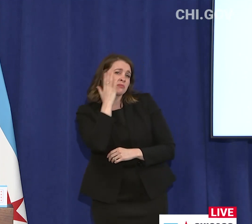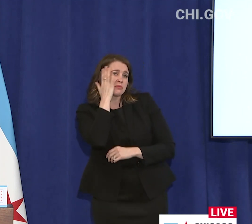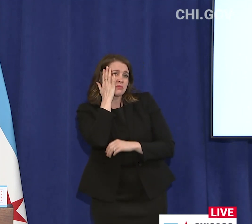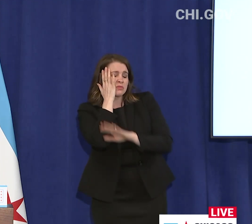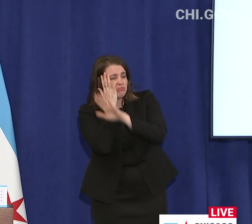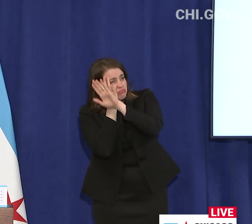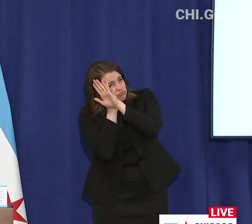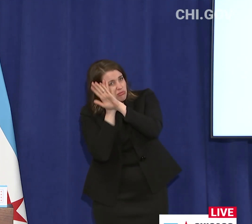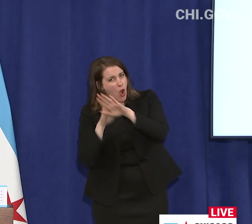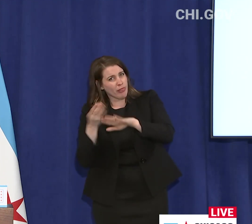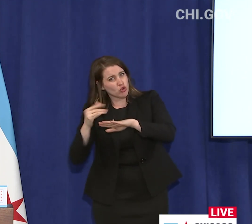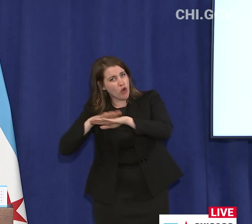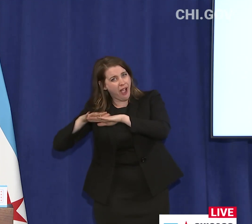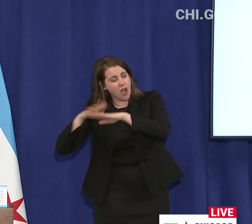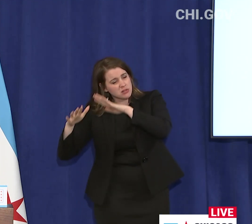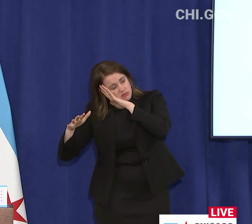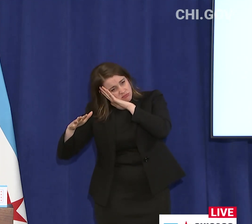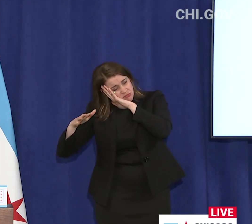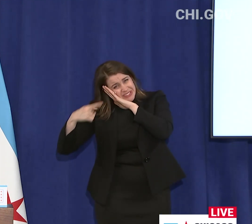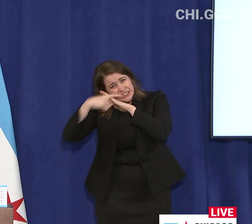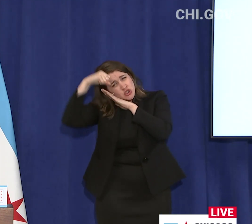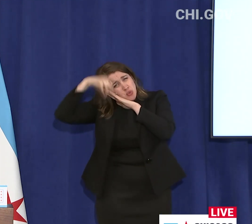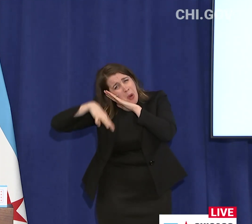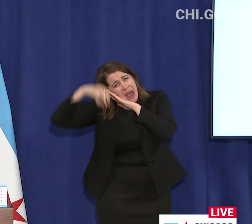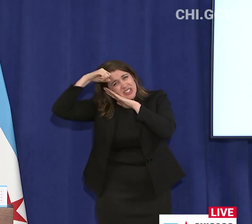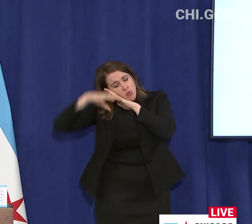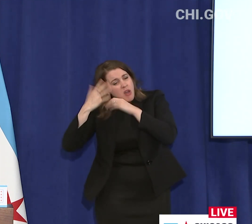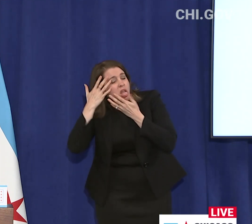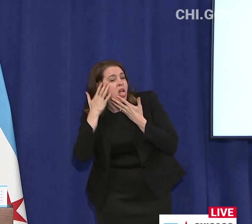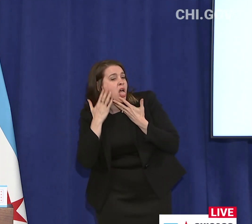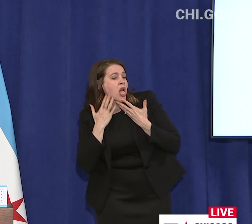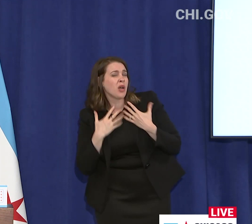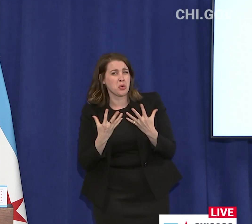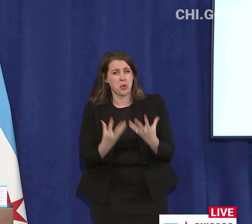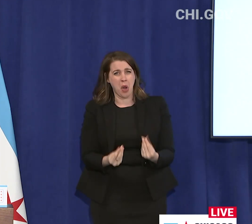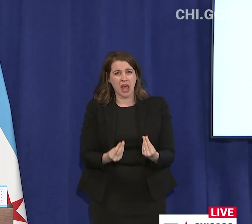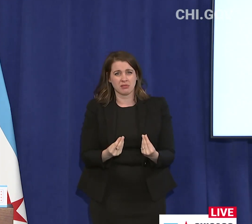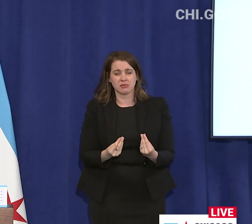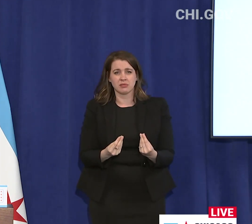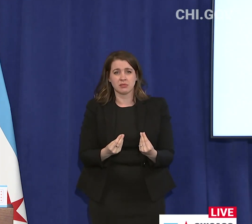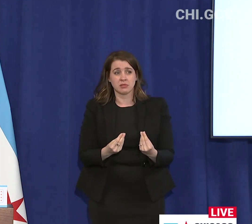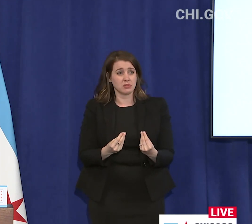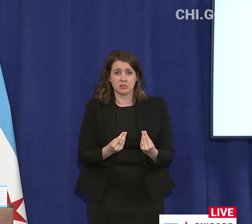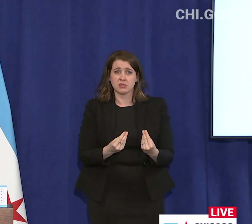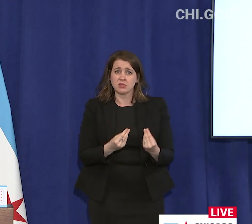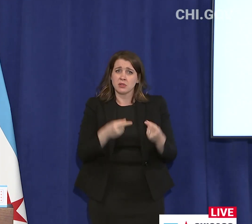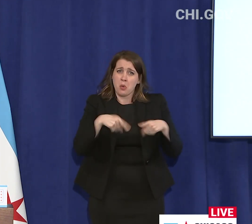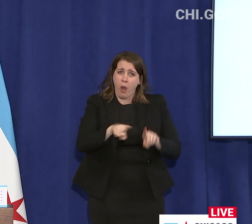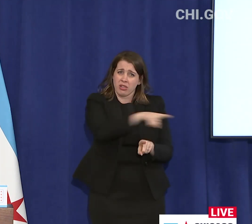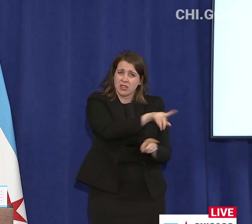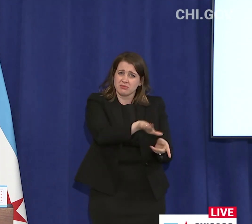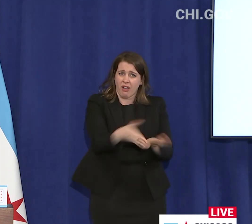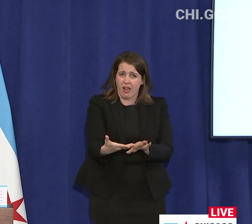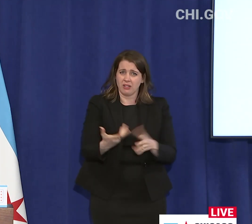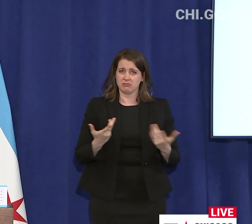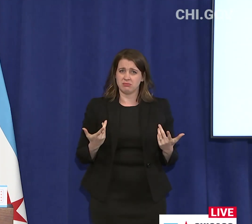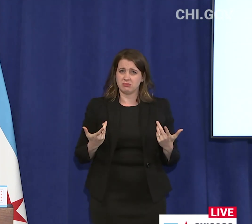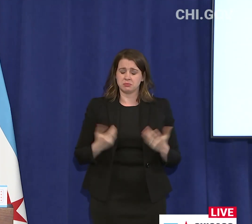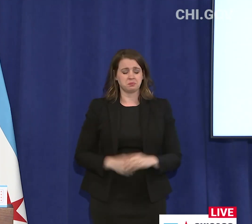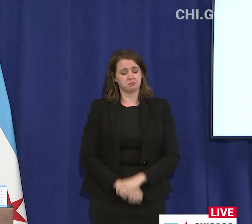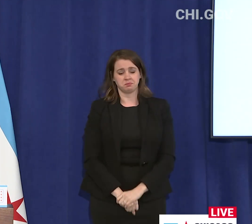just wet with his perspiration, I think, as he was dying.